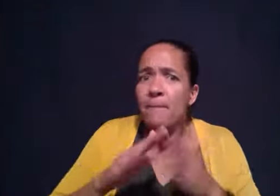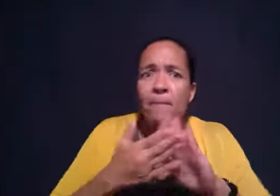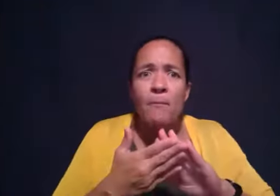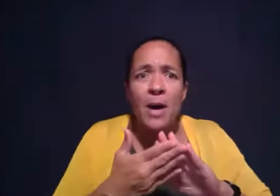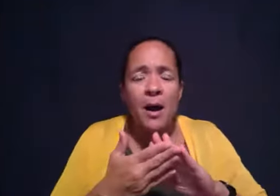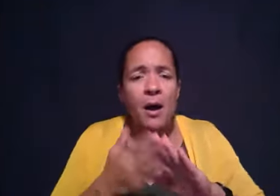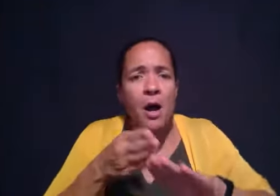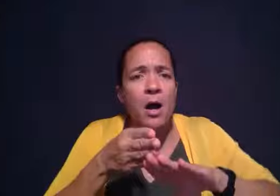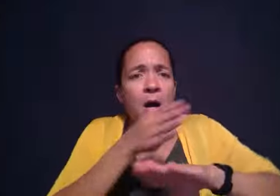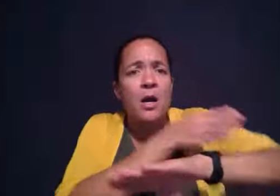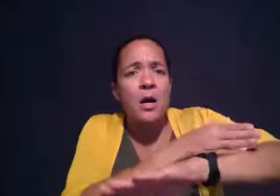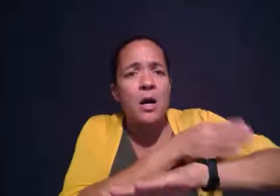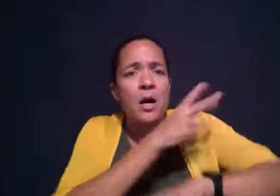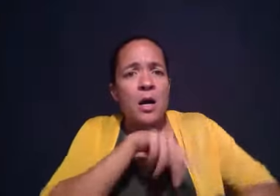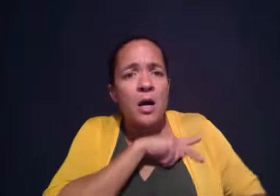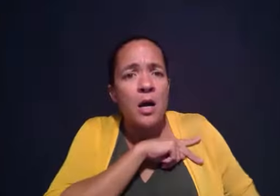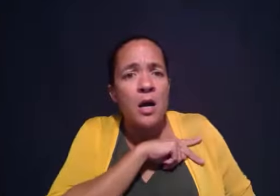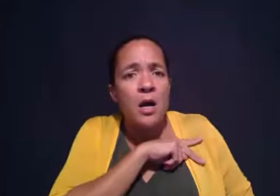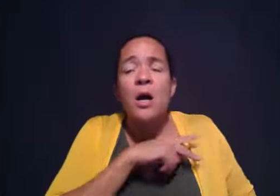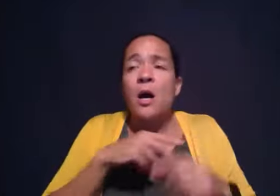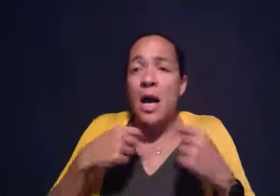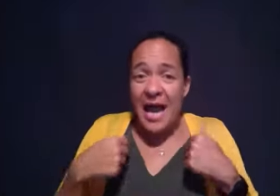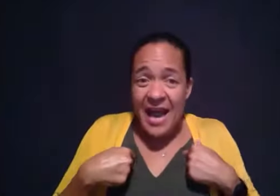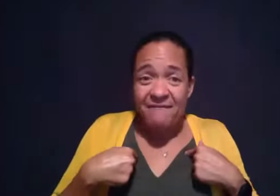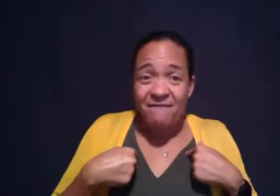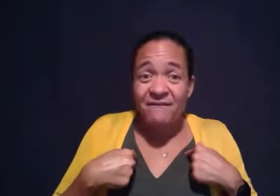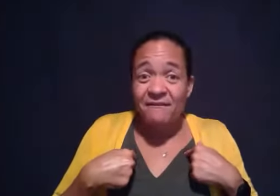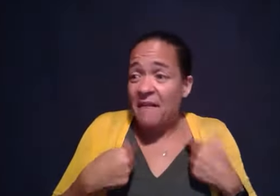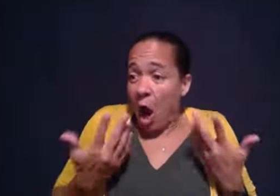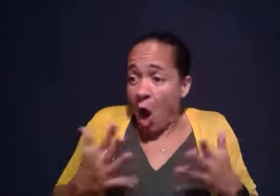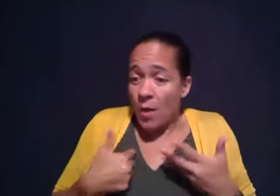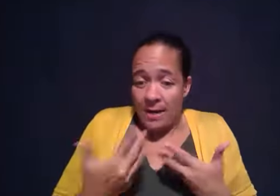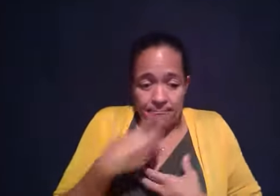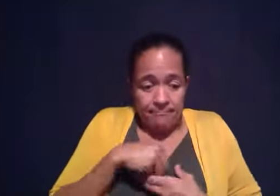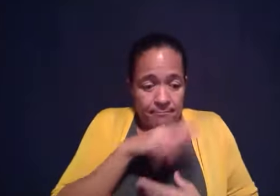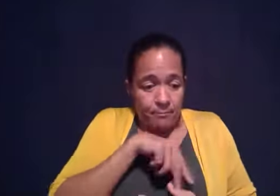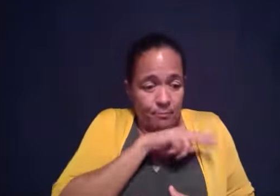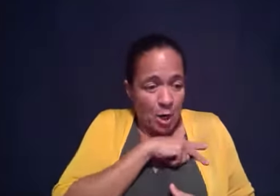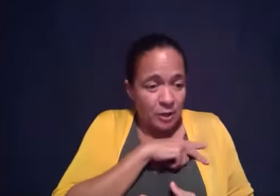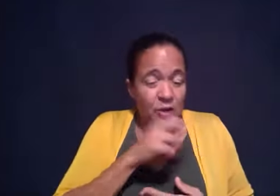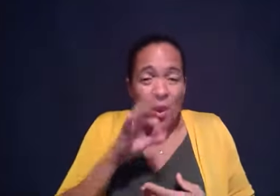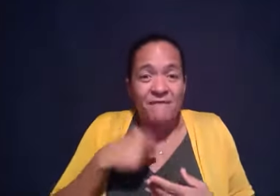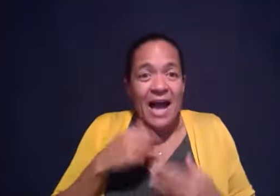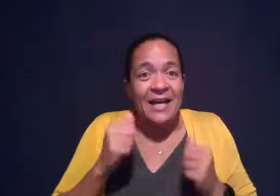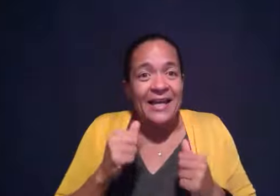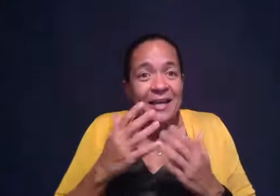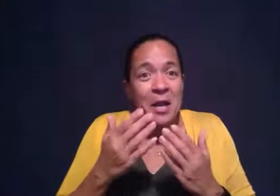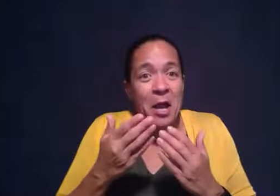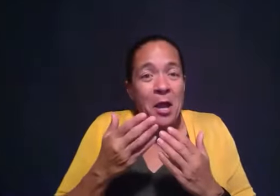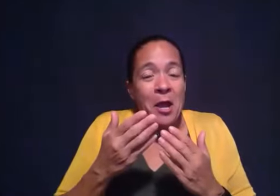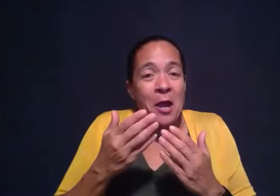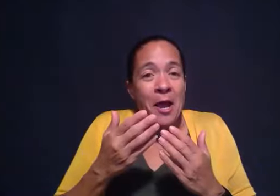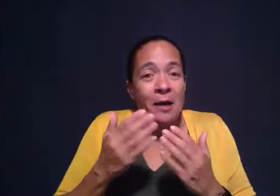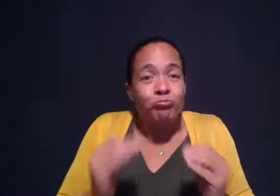but personality. And if we can enhance this, there will be no stopping me. And so I became fascinated with